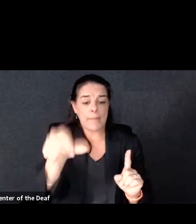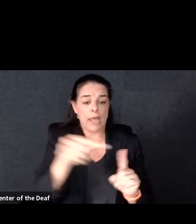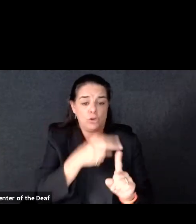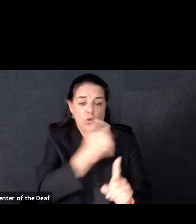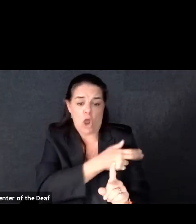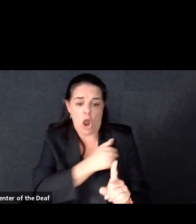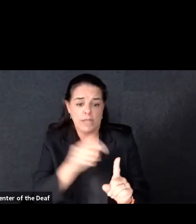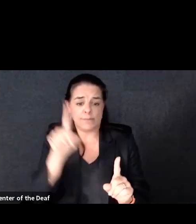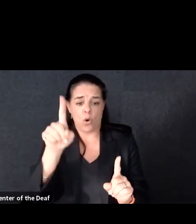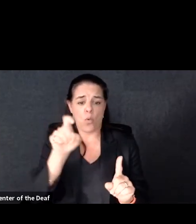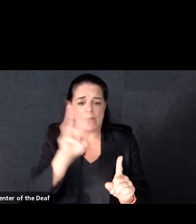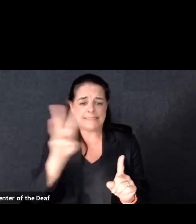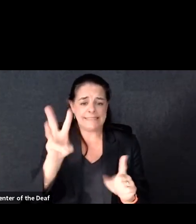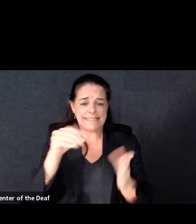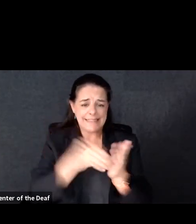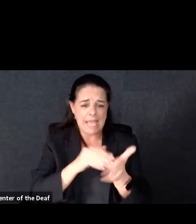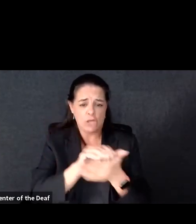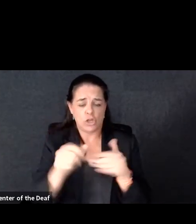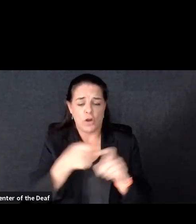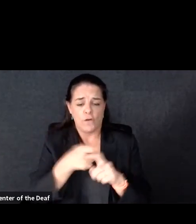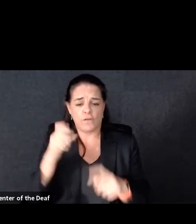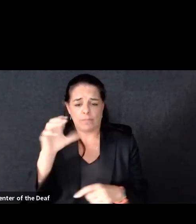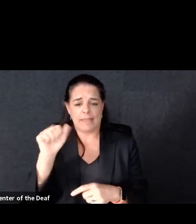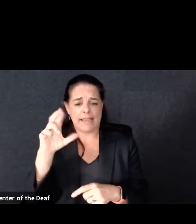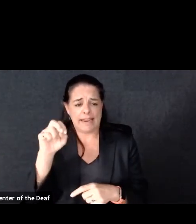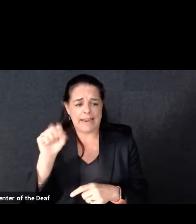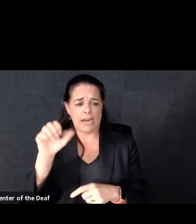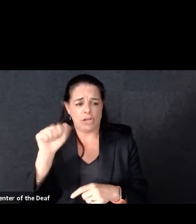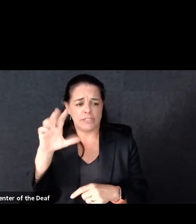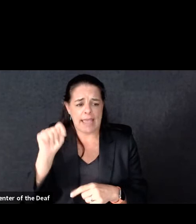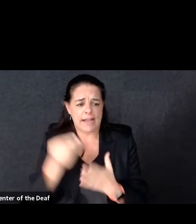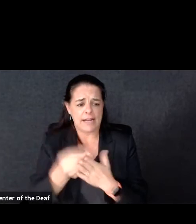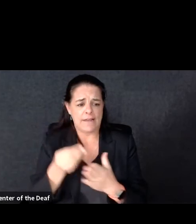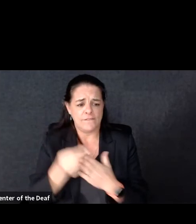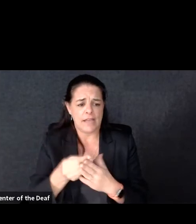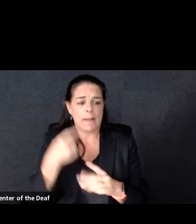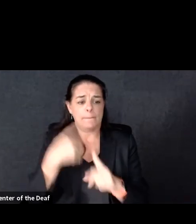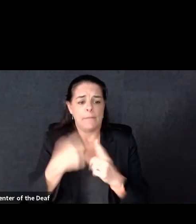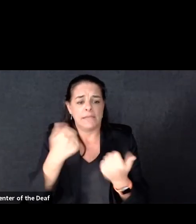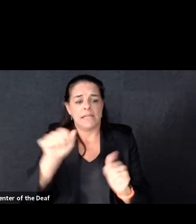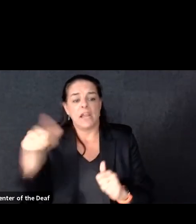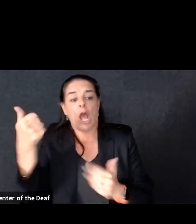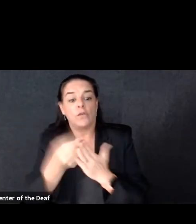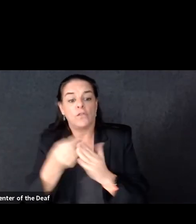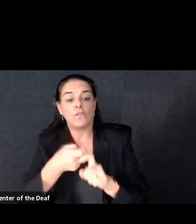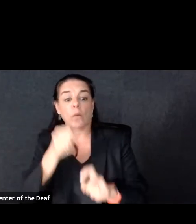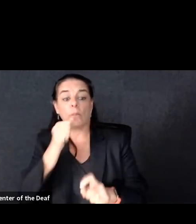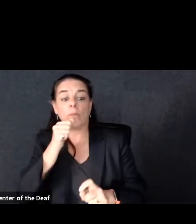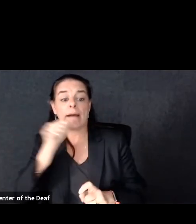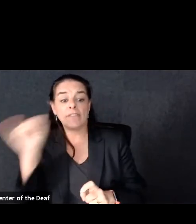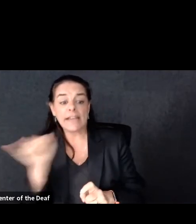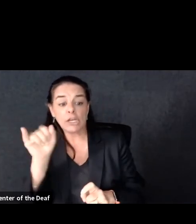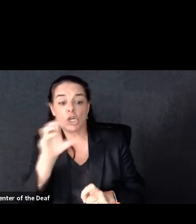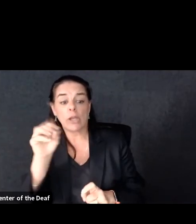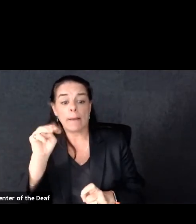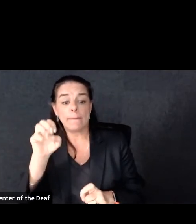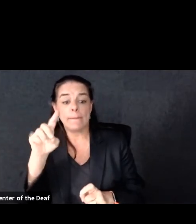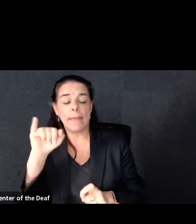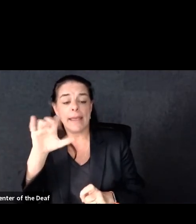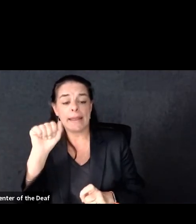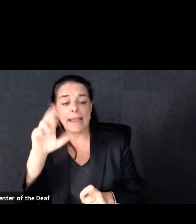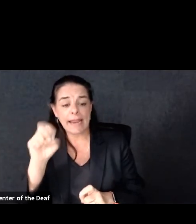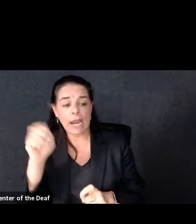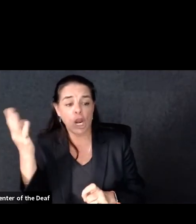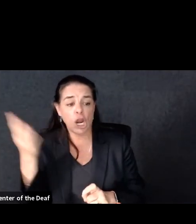of $166,000 out of the CARES Act funding, in addition to any other funds from private insurance and